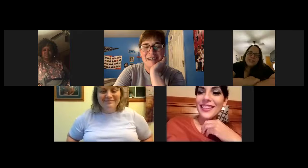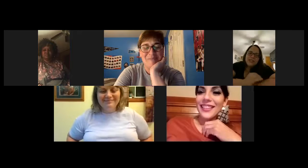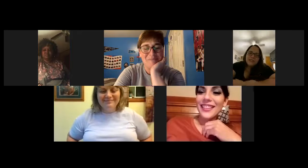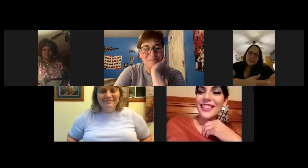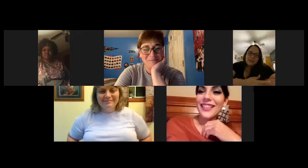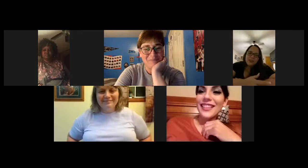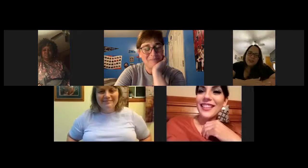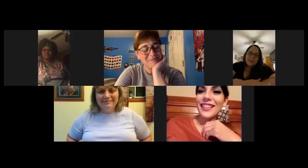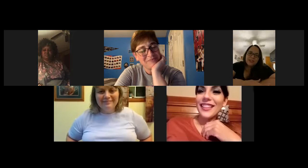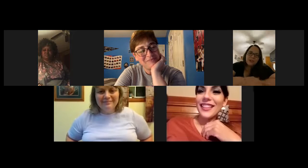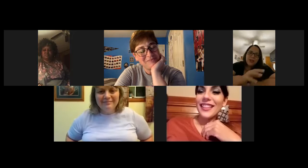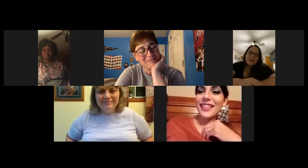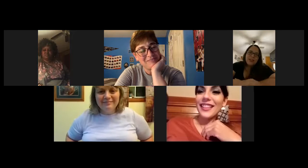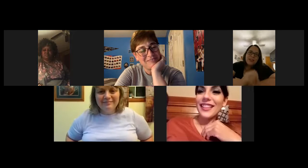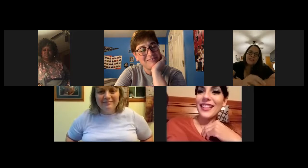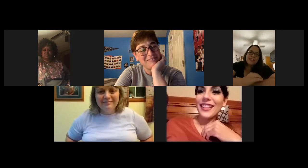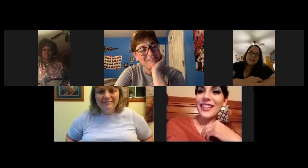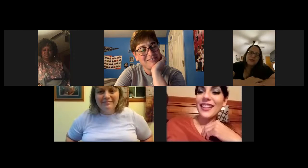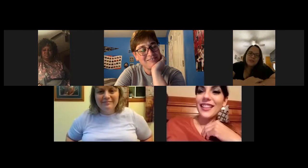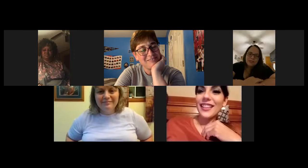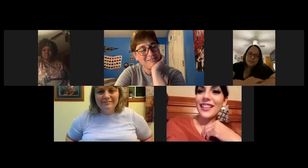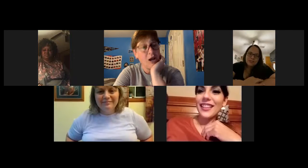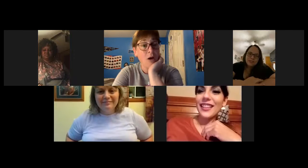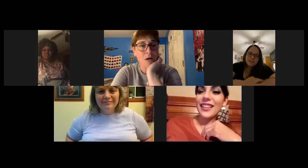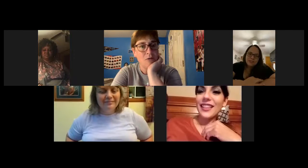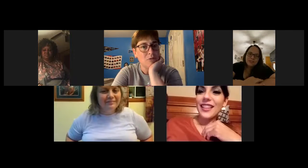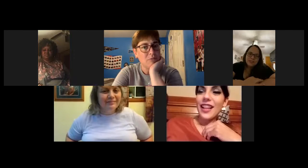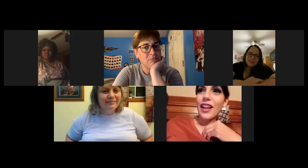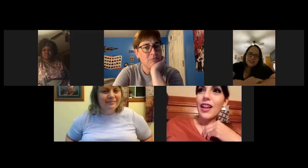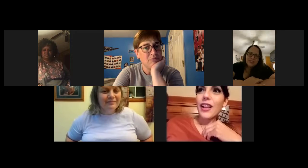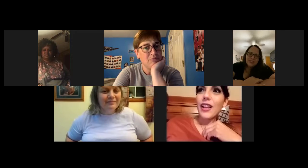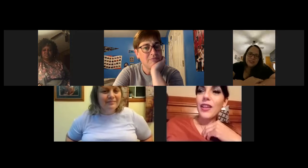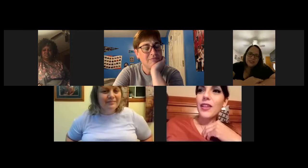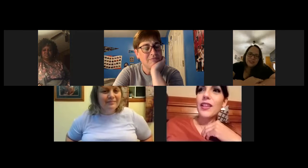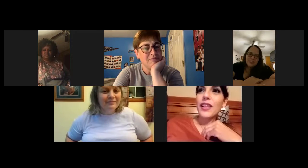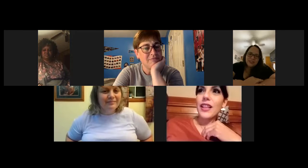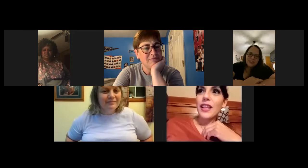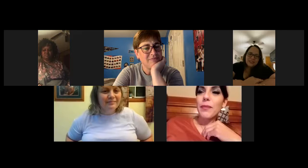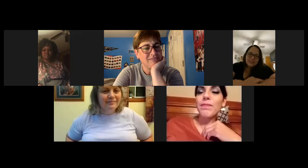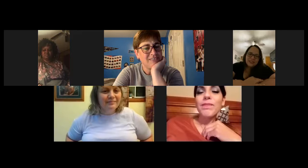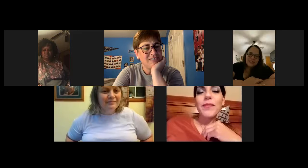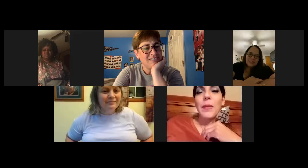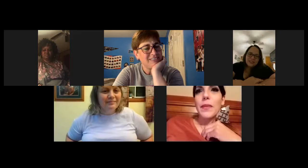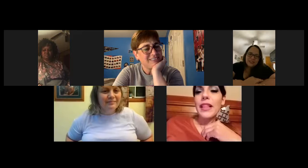what is the difference between temporada and estación? Oh.